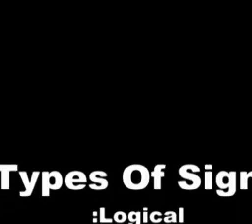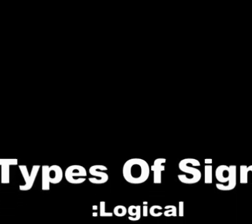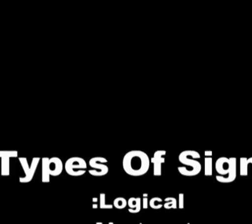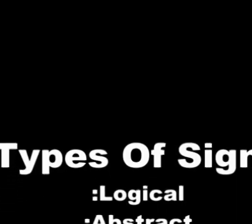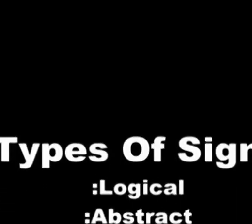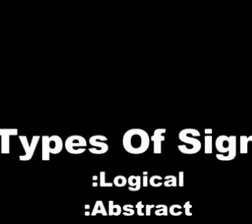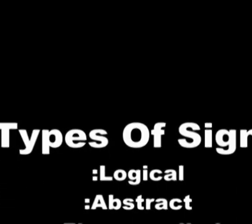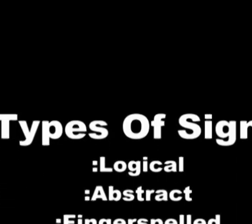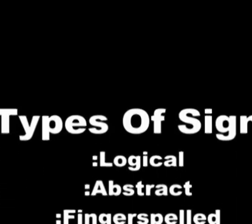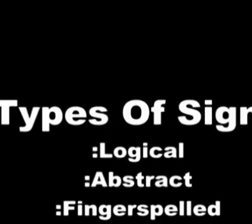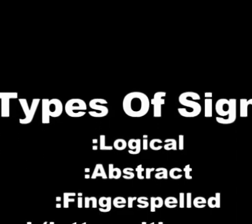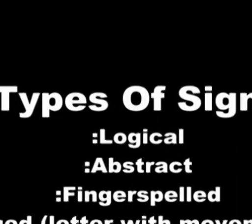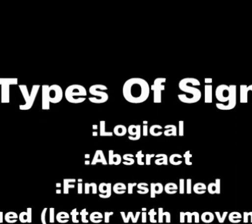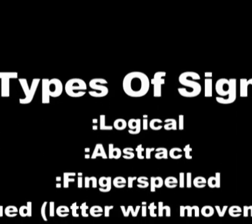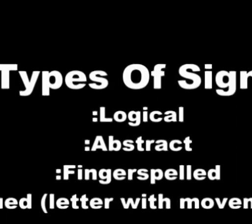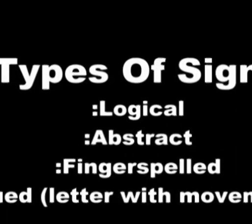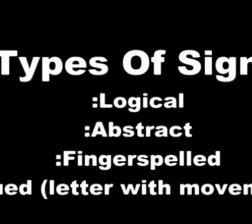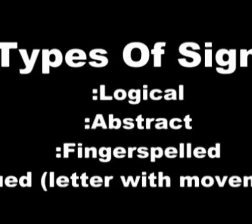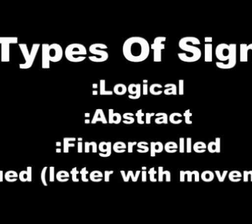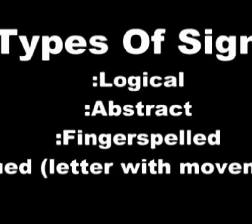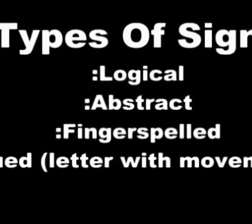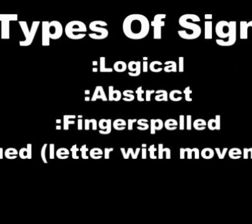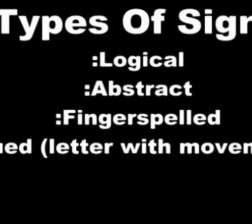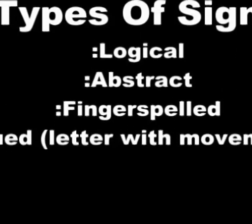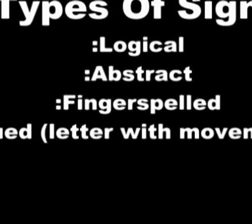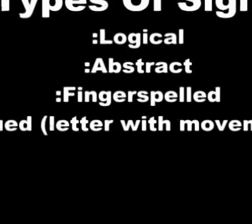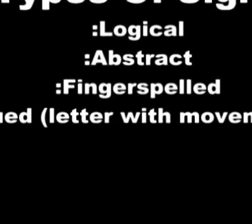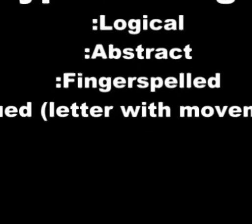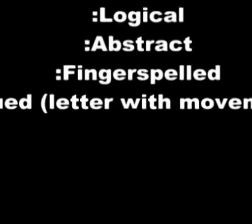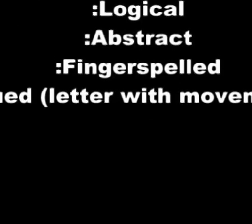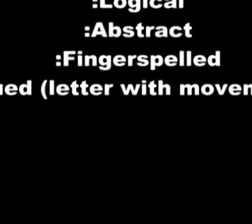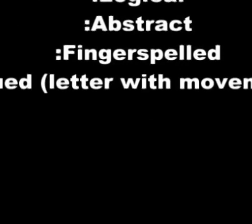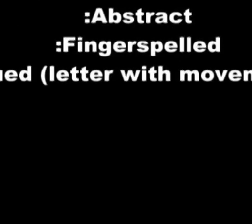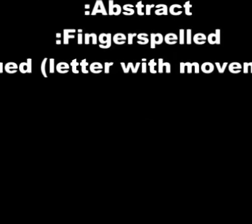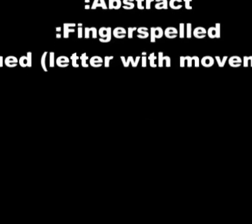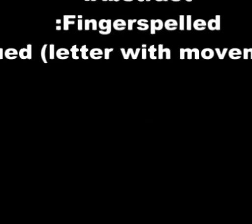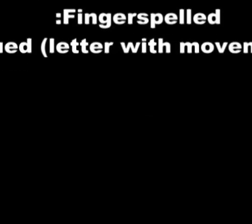Types of signs: logical, abstract, fingerspelled, cued.